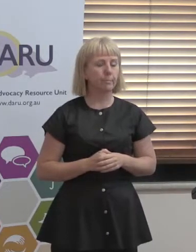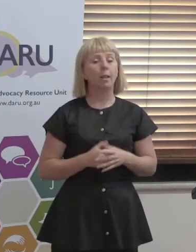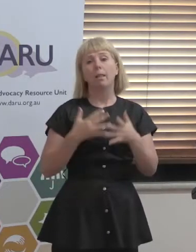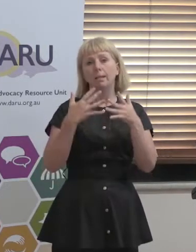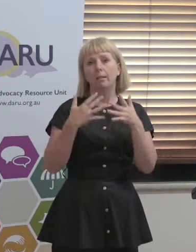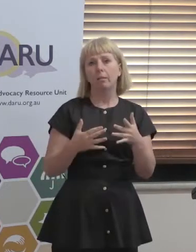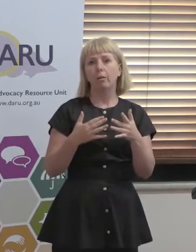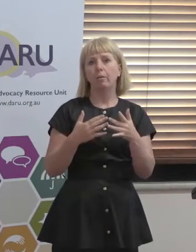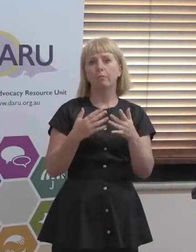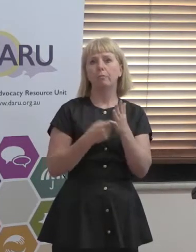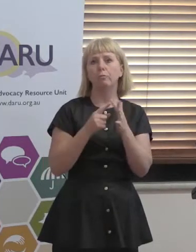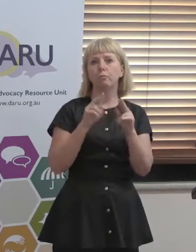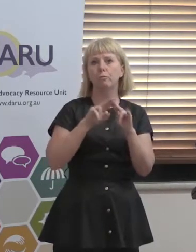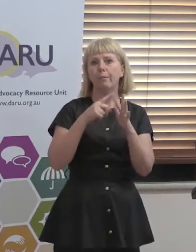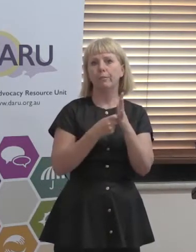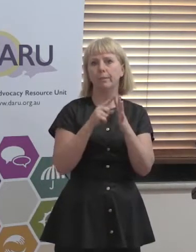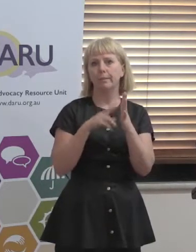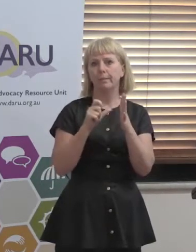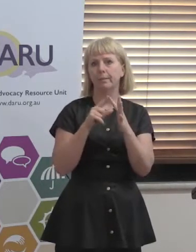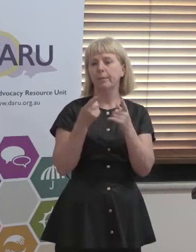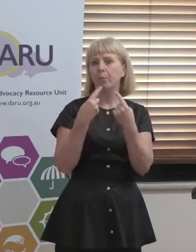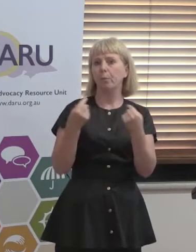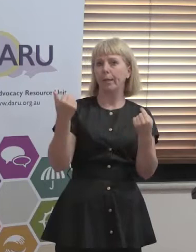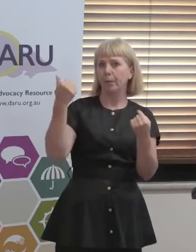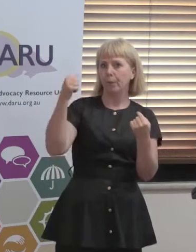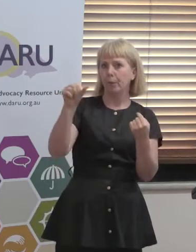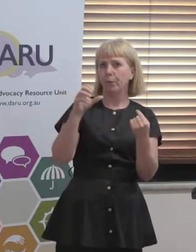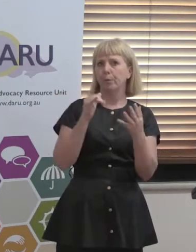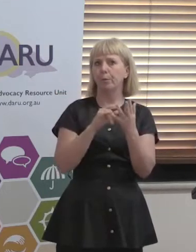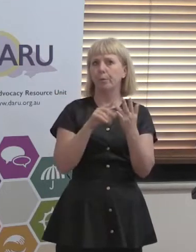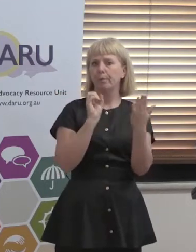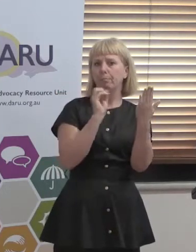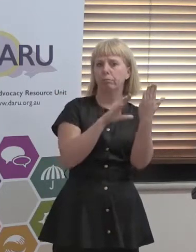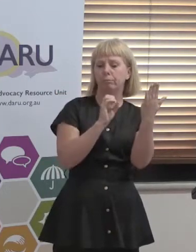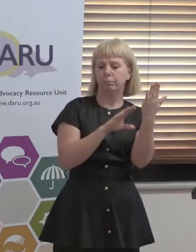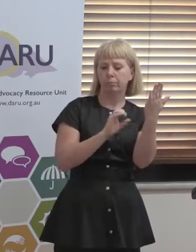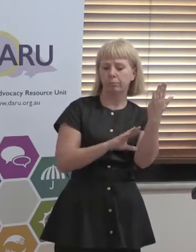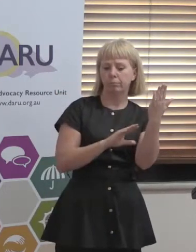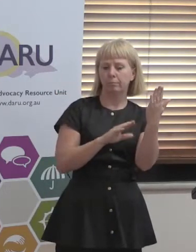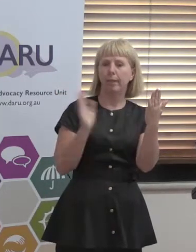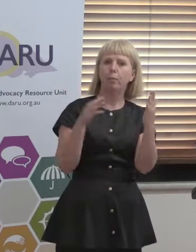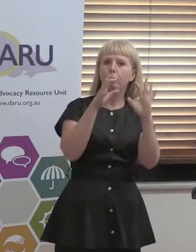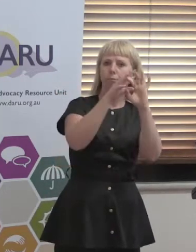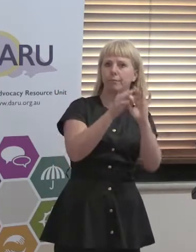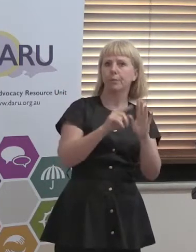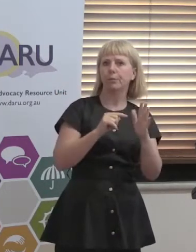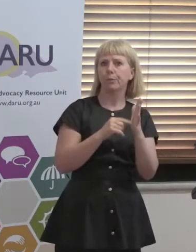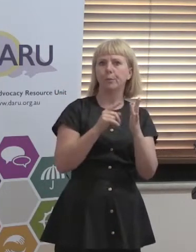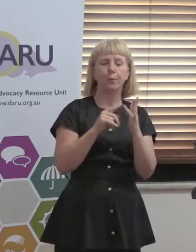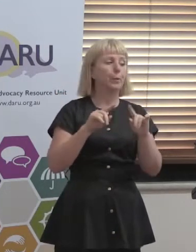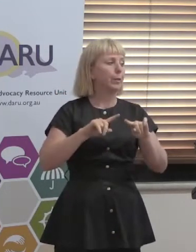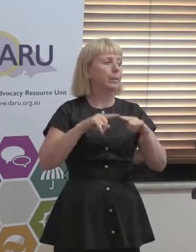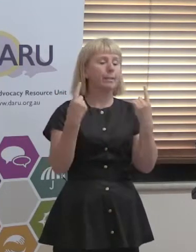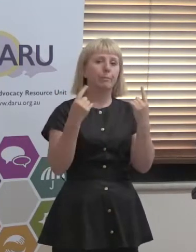lot, and in some states and territories, different issues have been raised. So that has been kind of